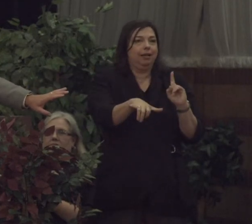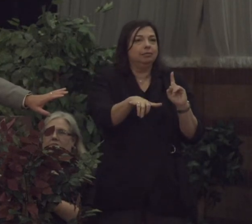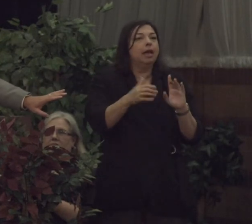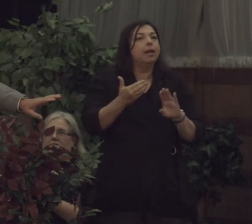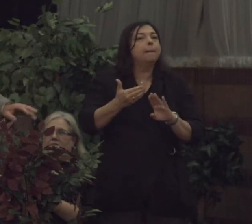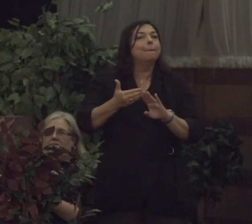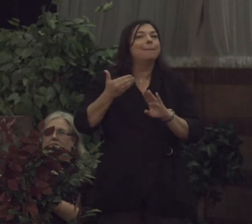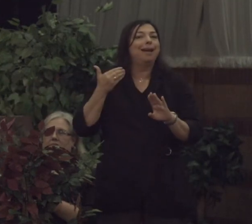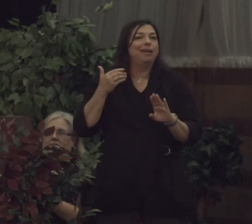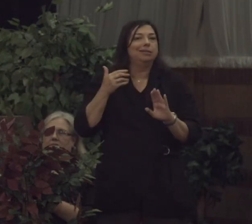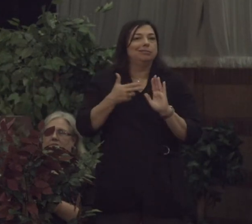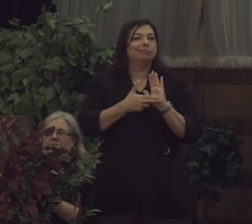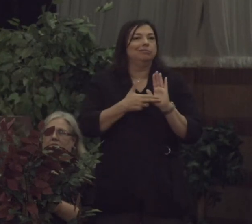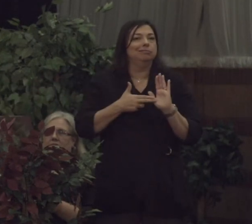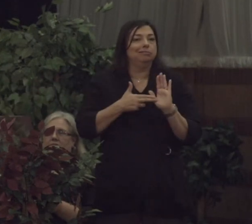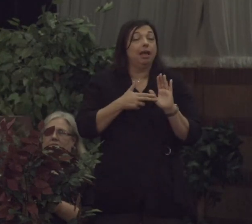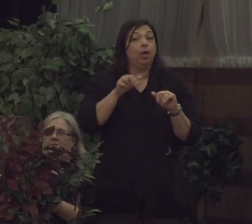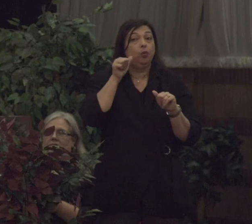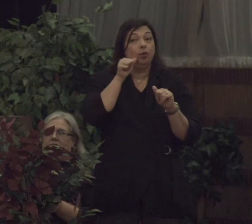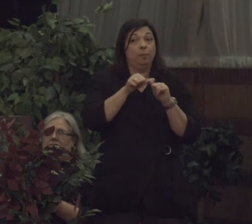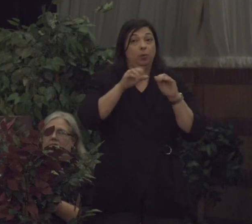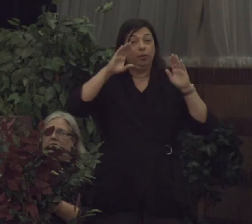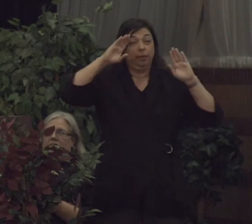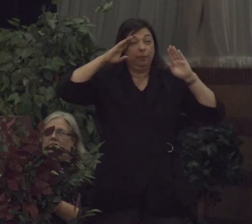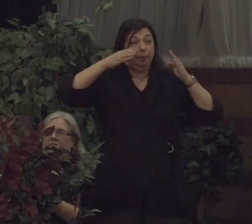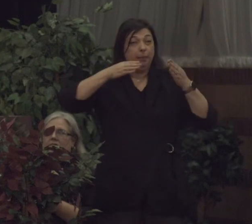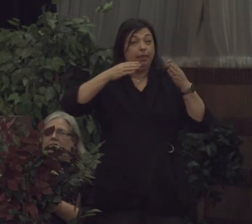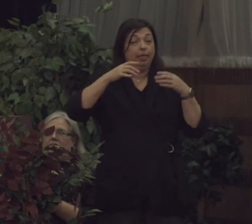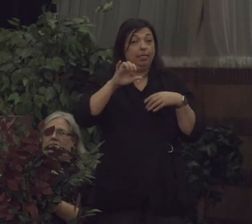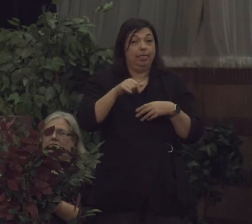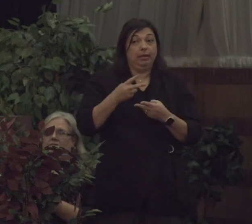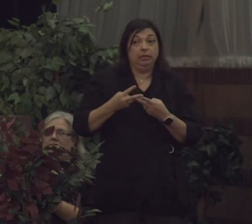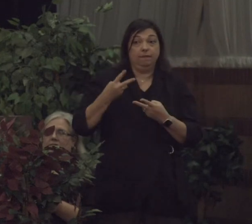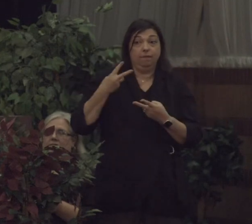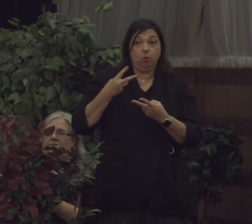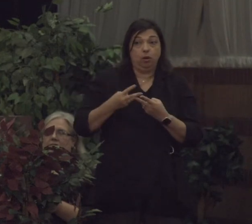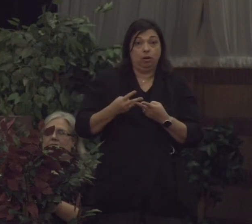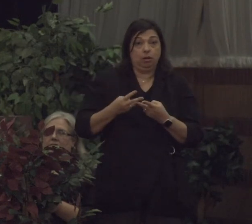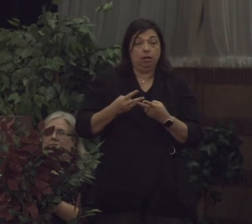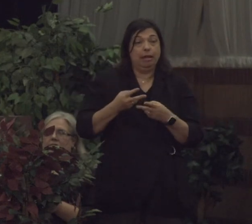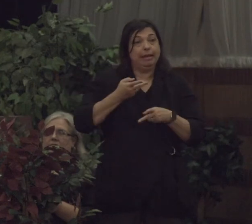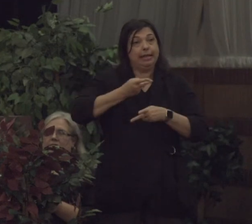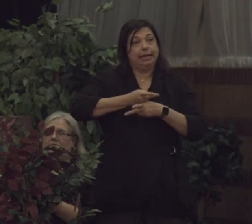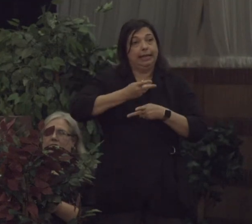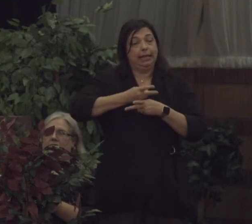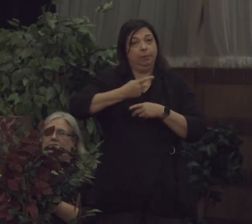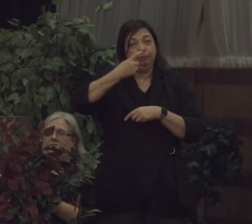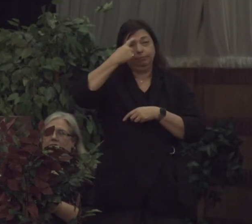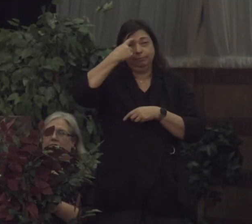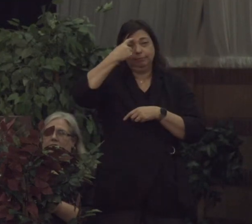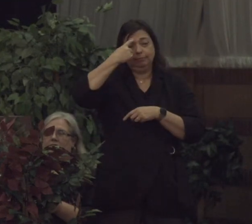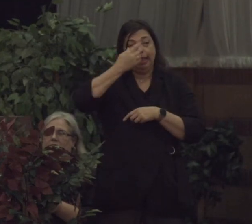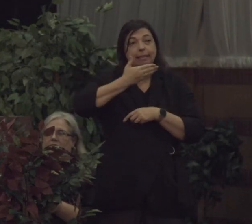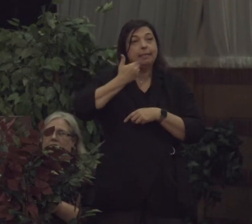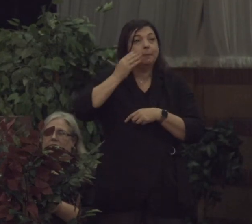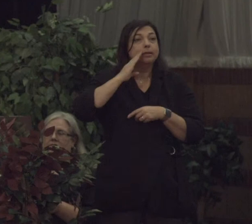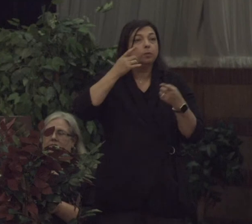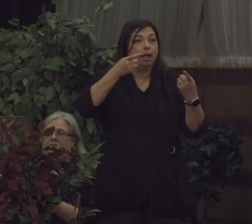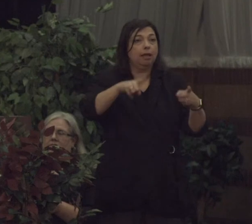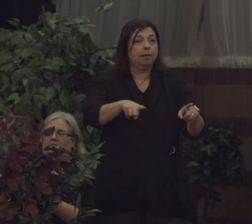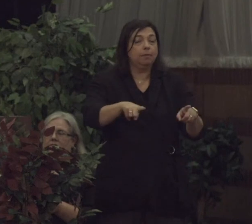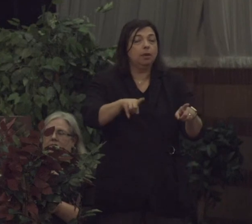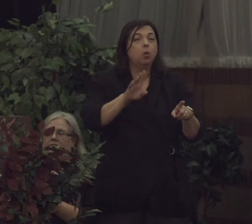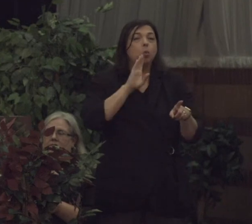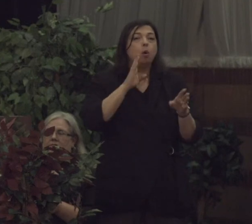the past. Keeping this mindset, keeping this fork, Keeping the mindset that the best is yet to come